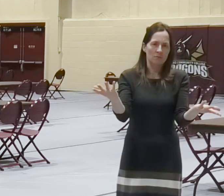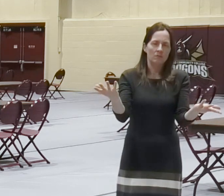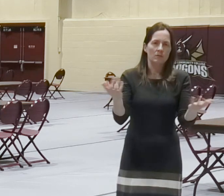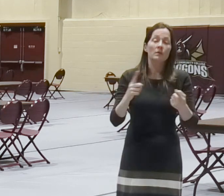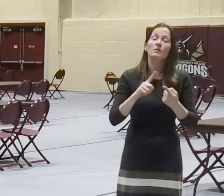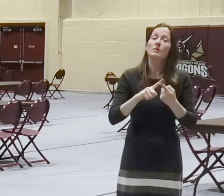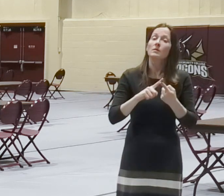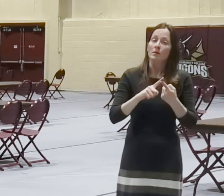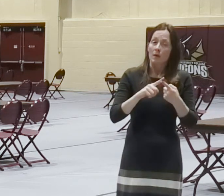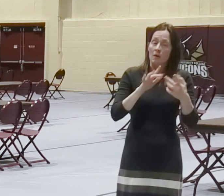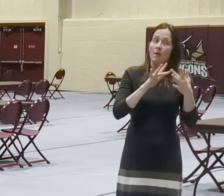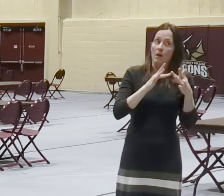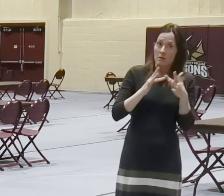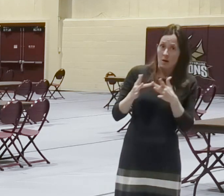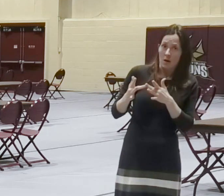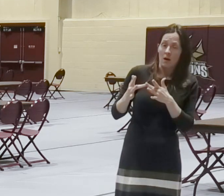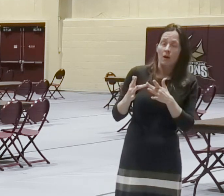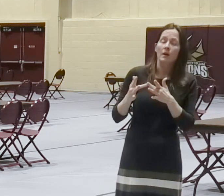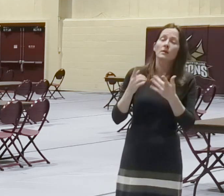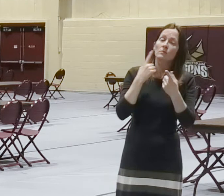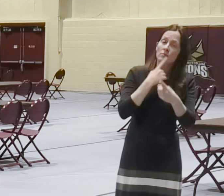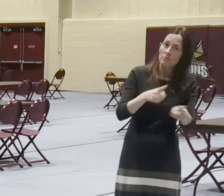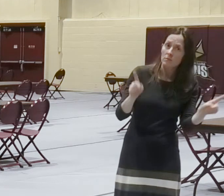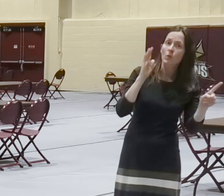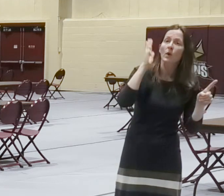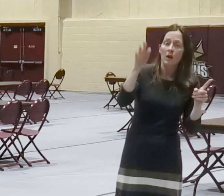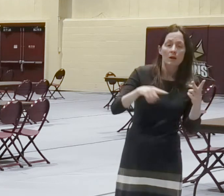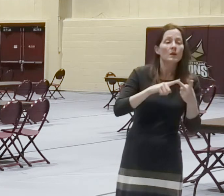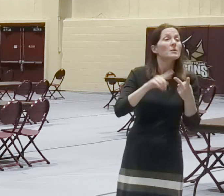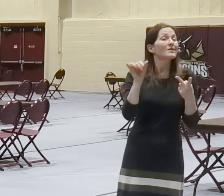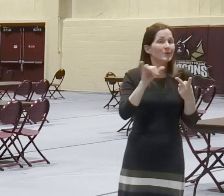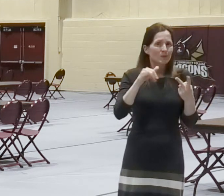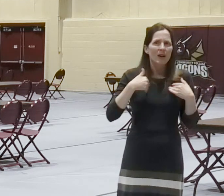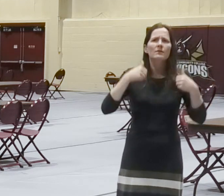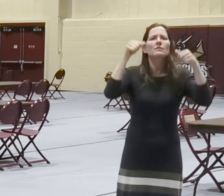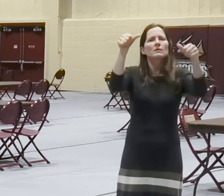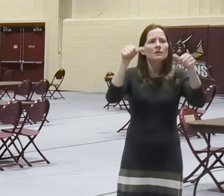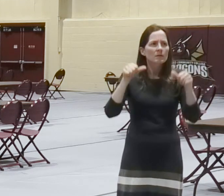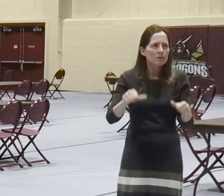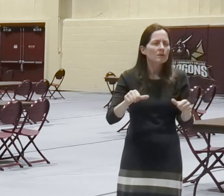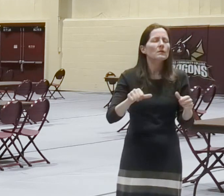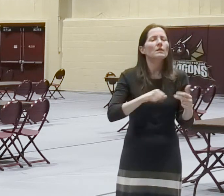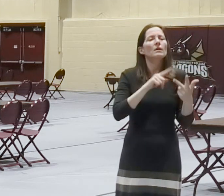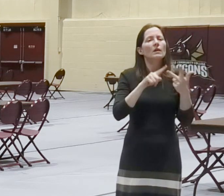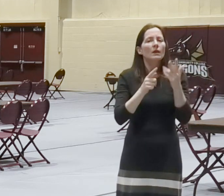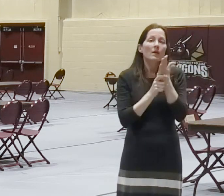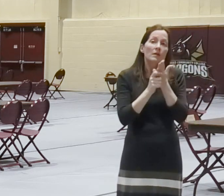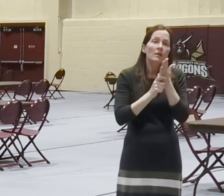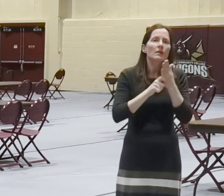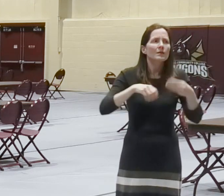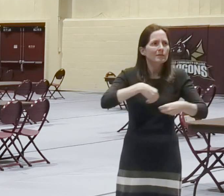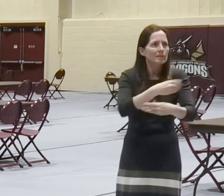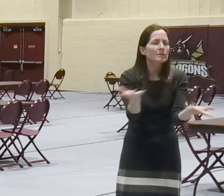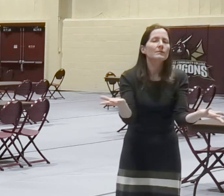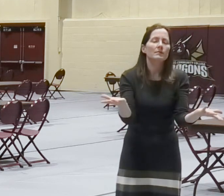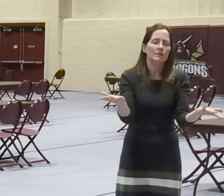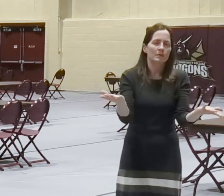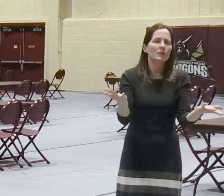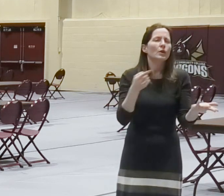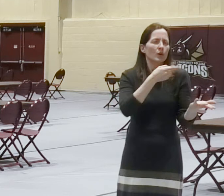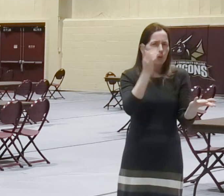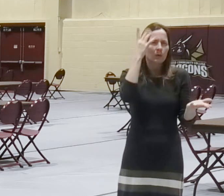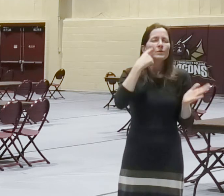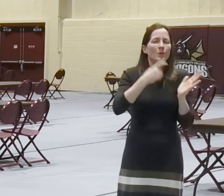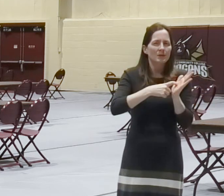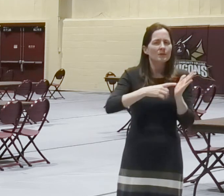online resources. We also have signage and flyers that will soon be present in our communities. They